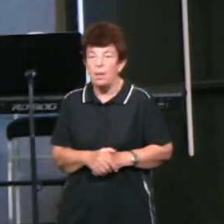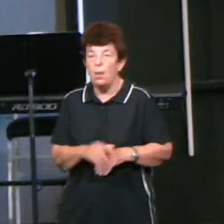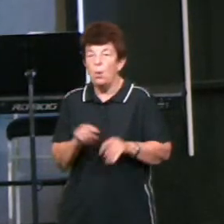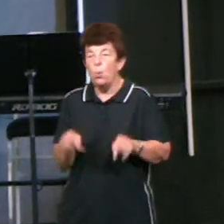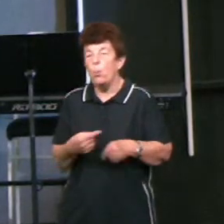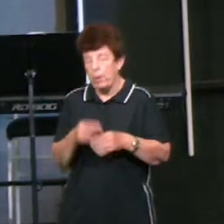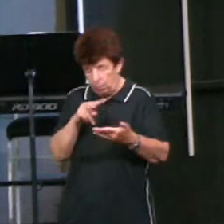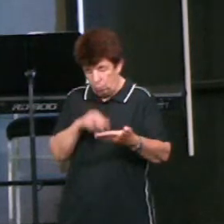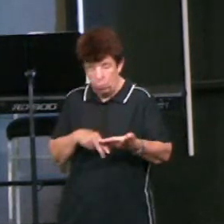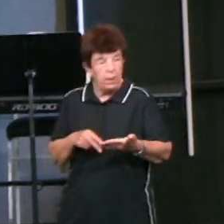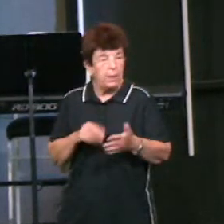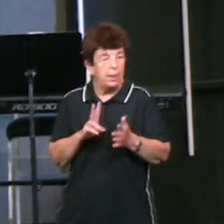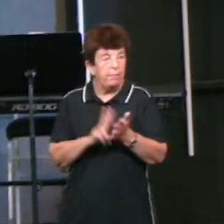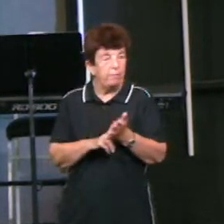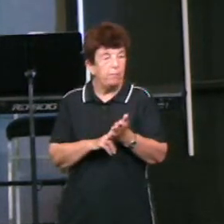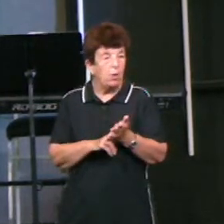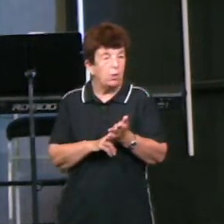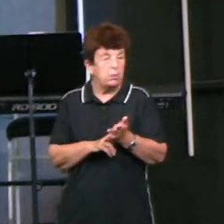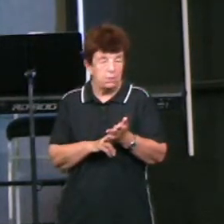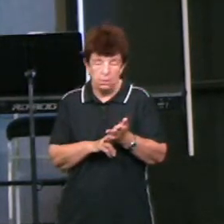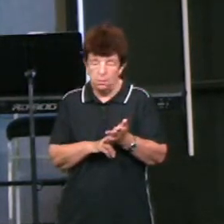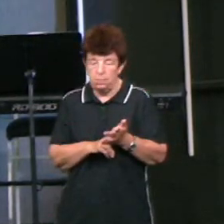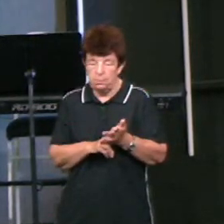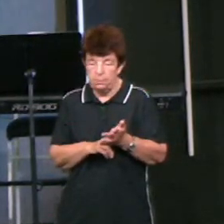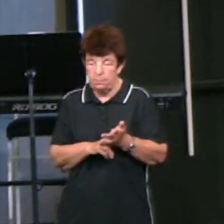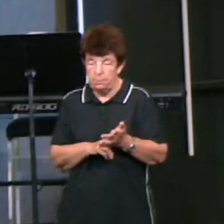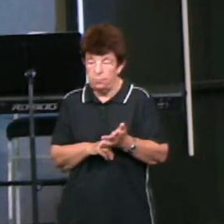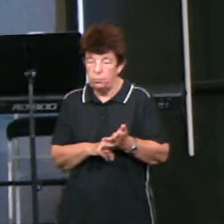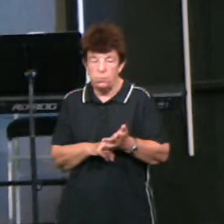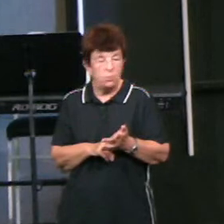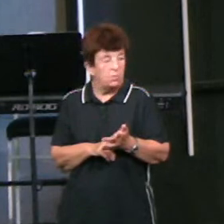We read in verses